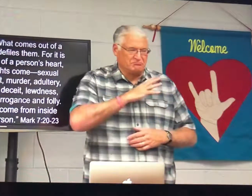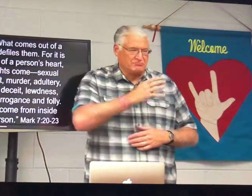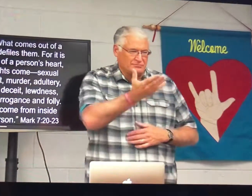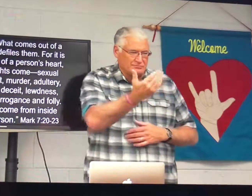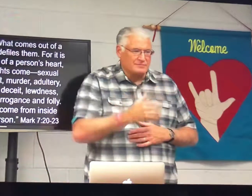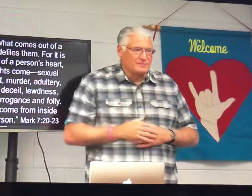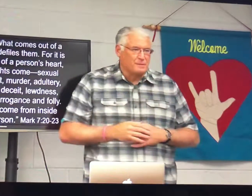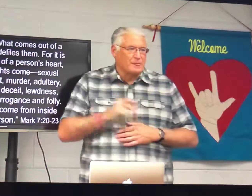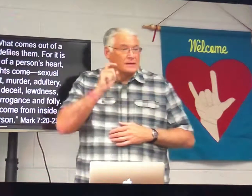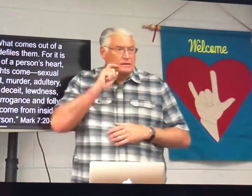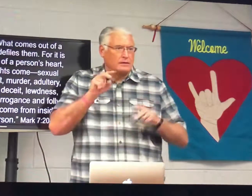It's 1-1.